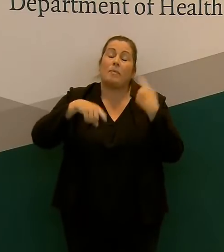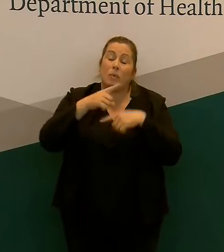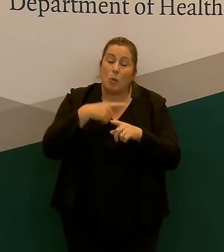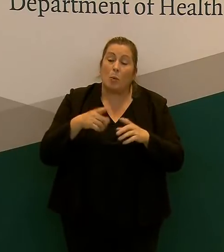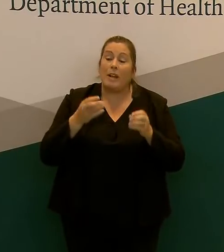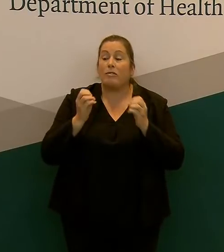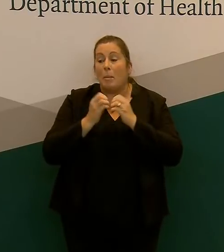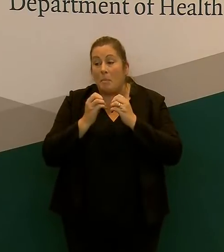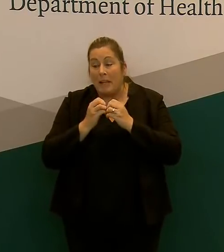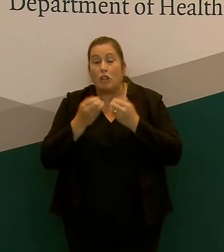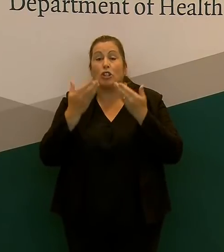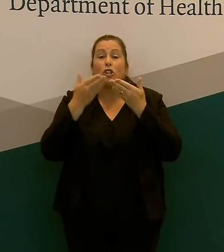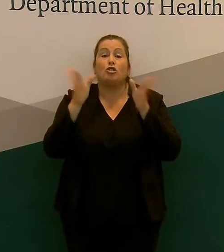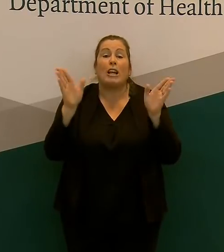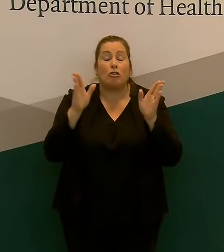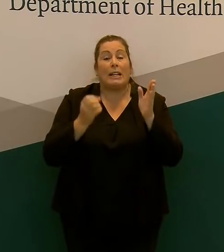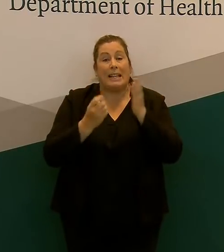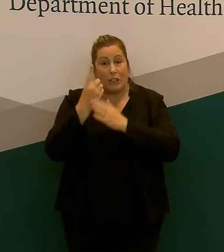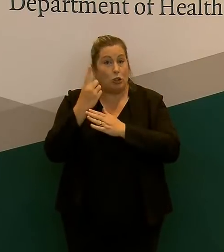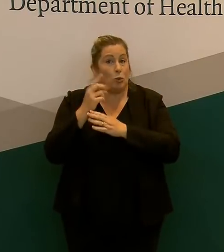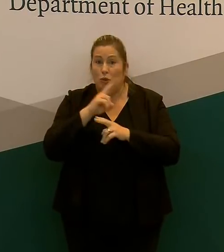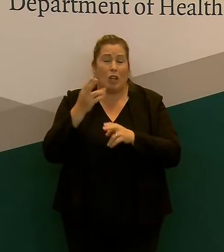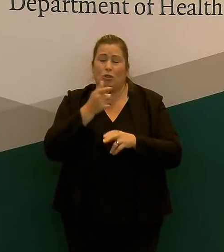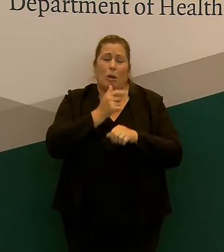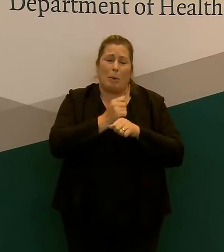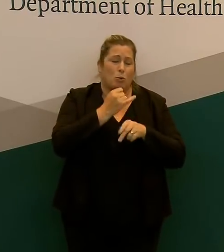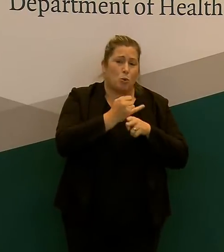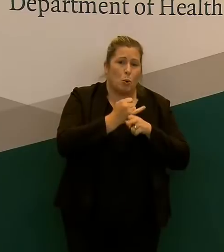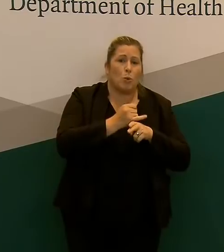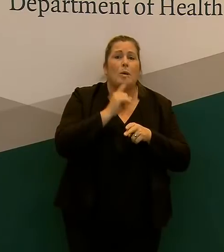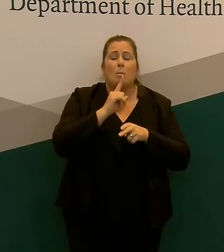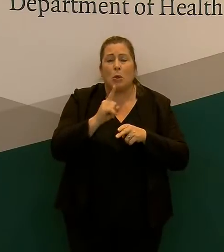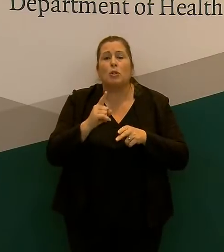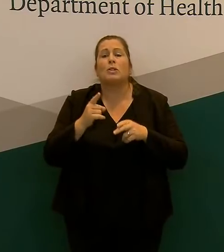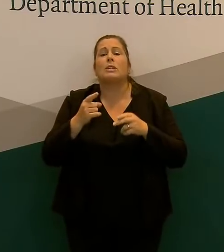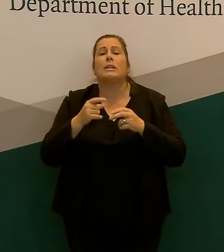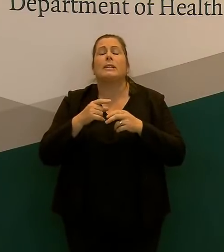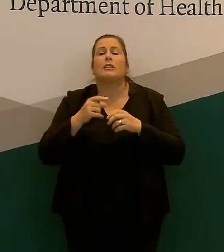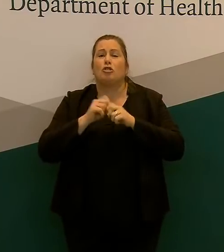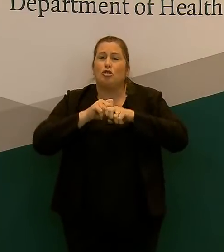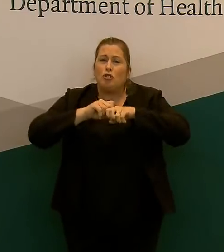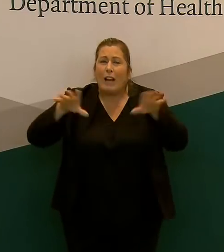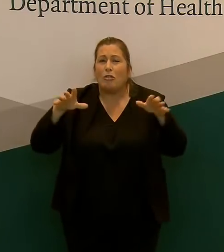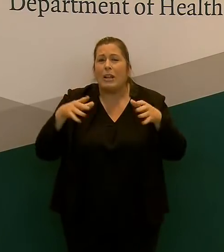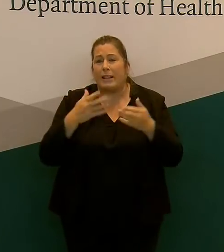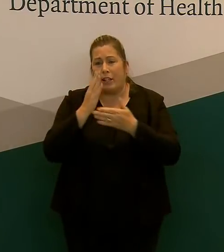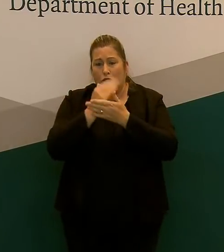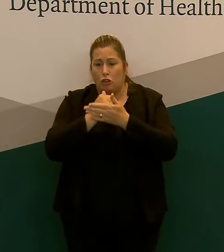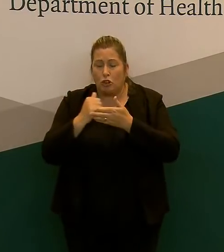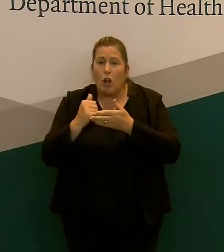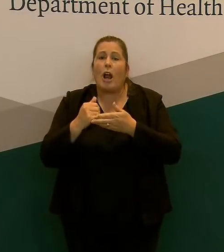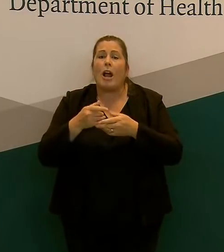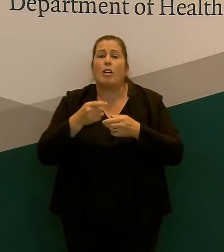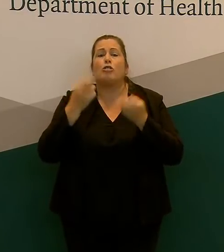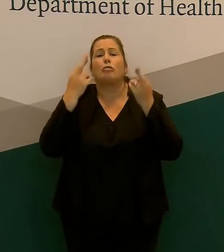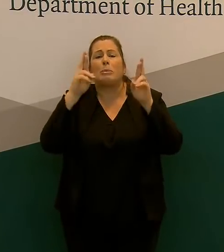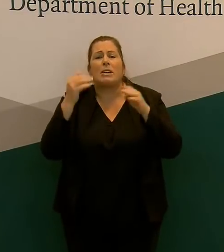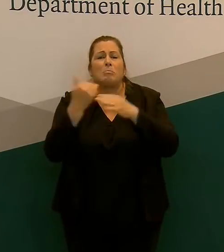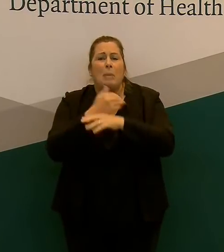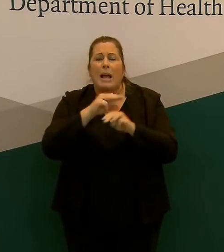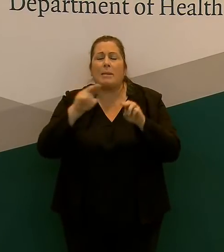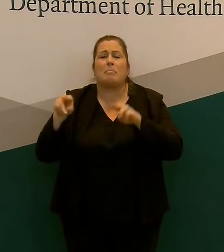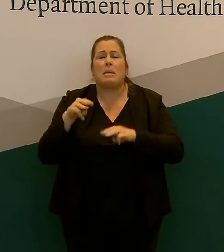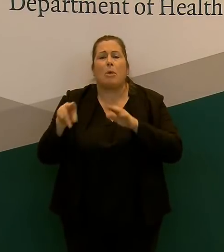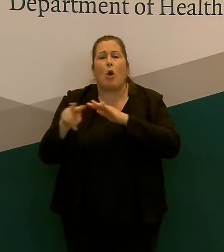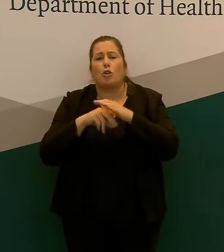not applied to the school setting now, but the general issue of the share of cases in total that's represented by people under the age of